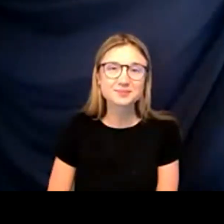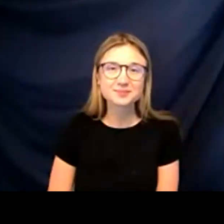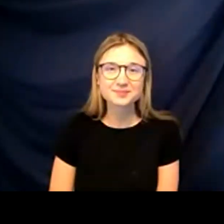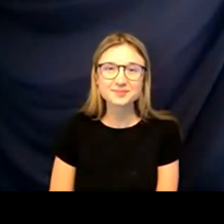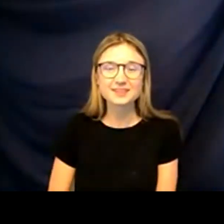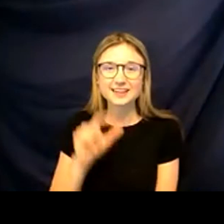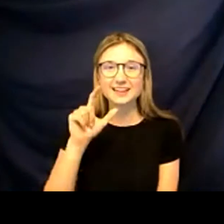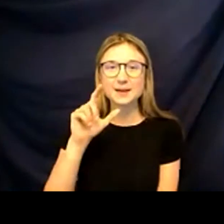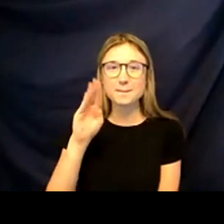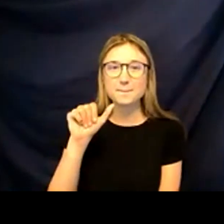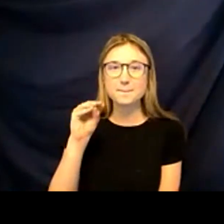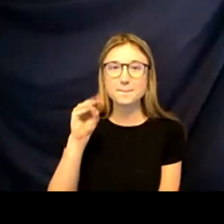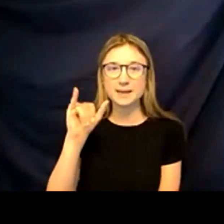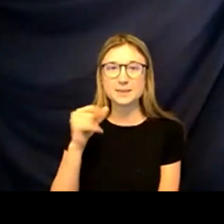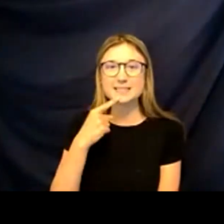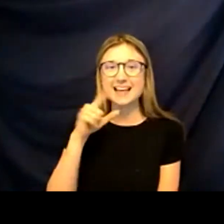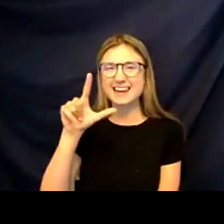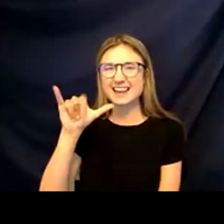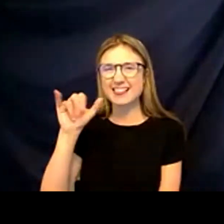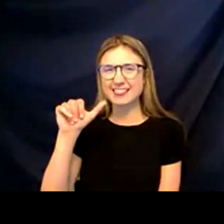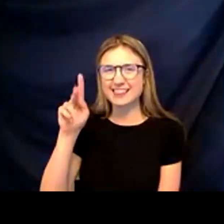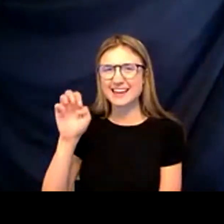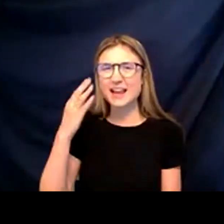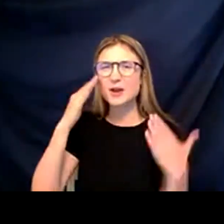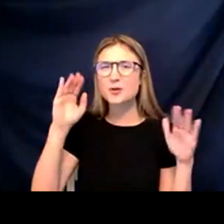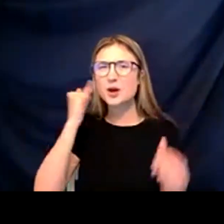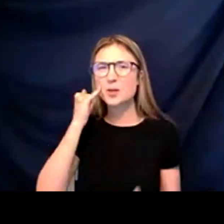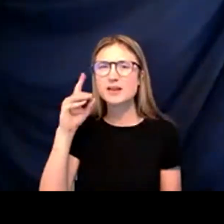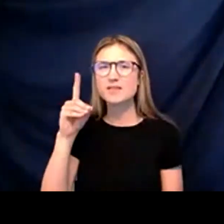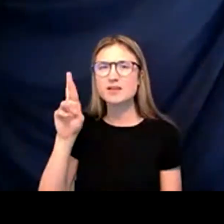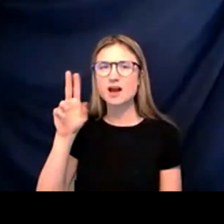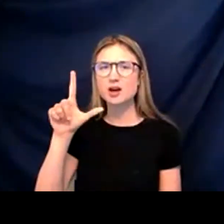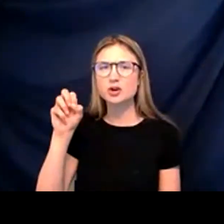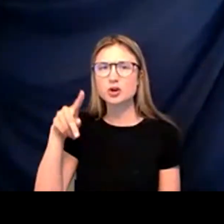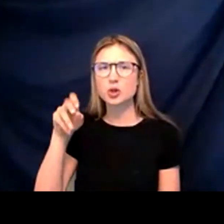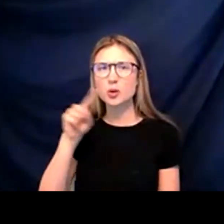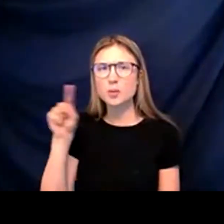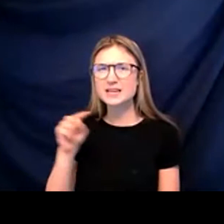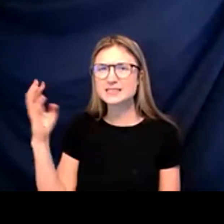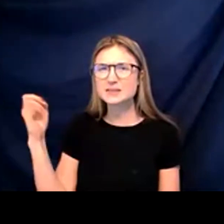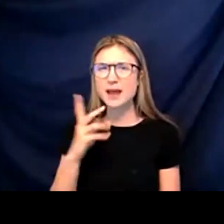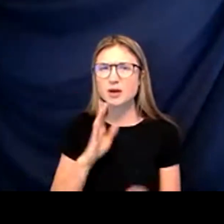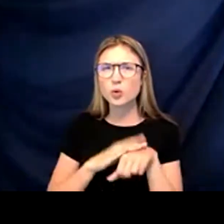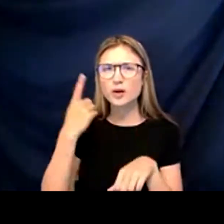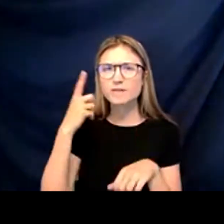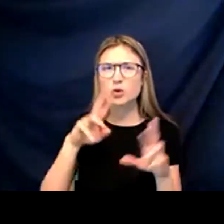Lynette, I don't know if Dr. Lopez has made it back on for him to give the report for Office of Aging yet.